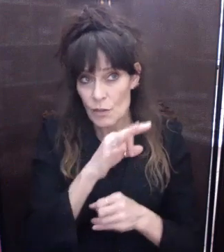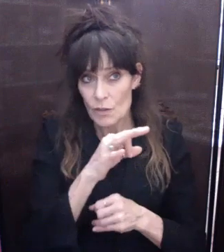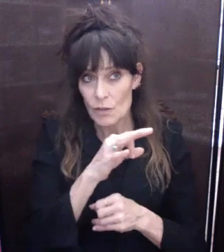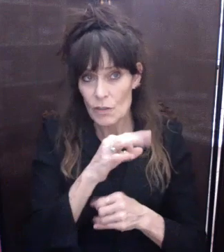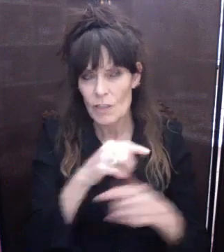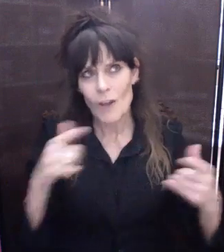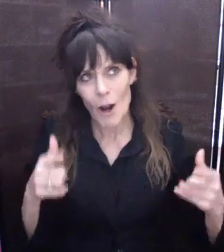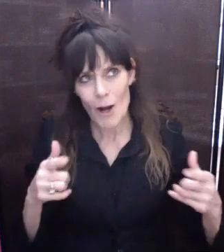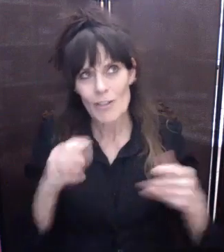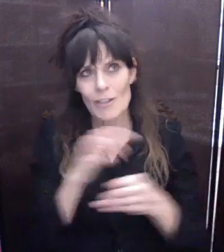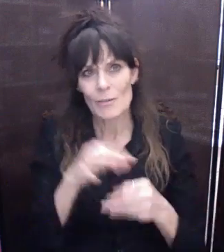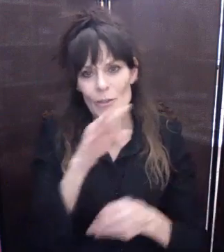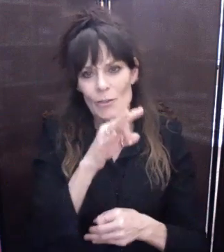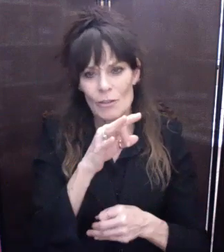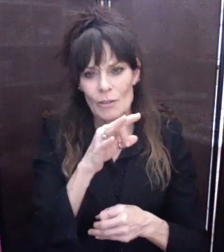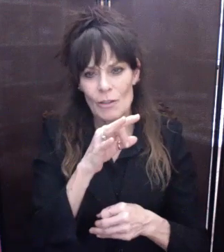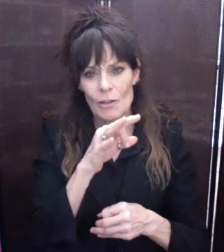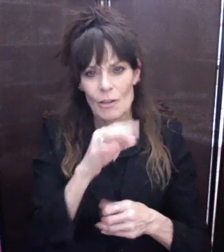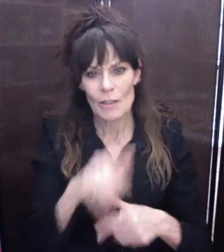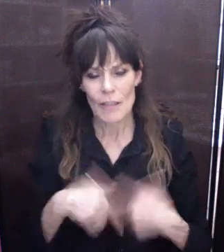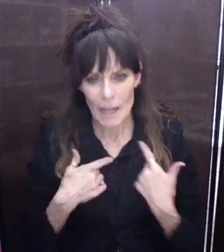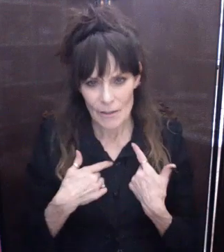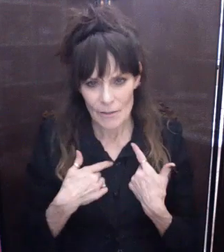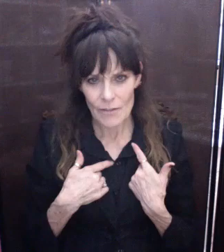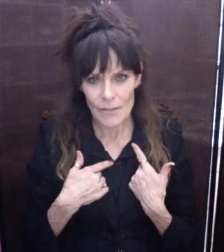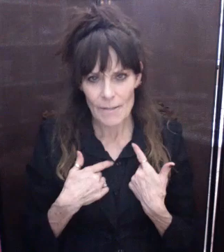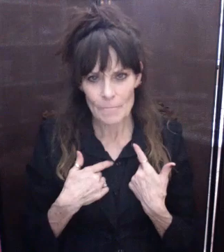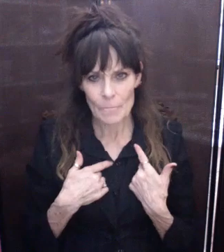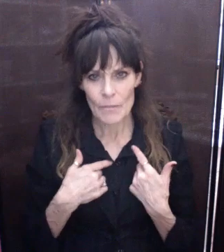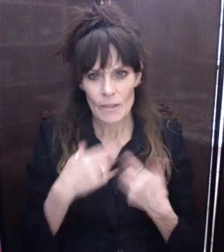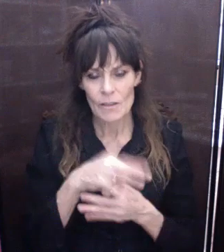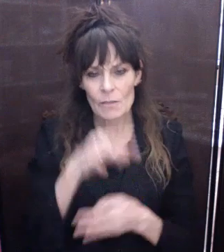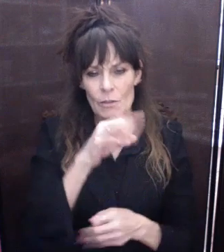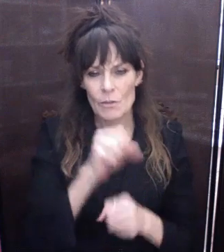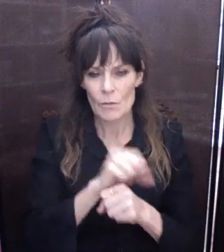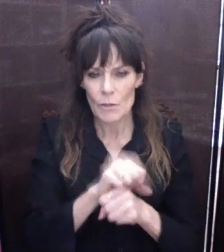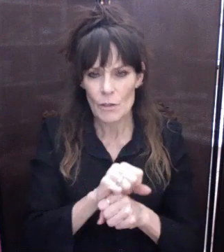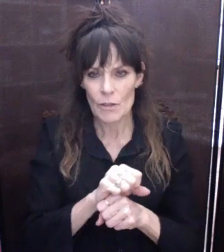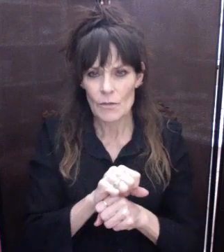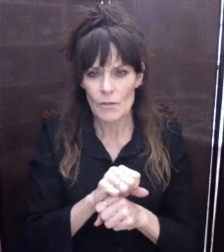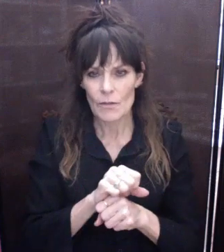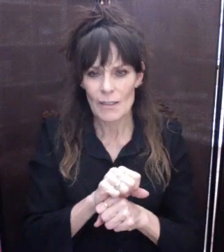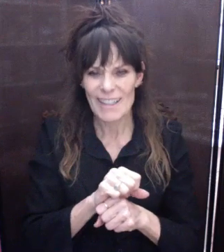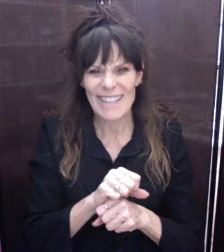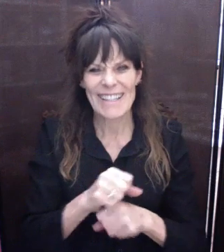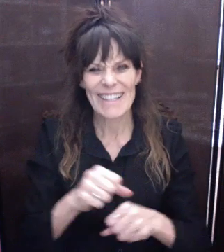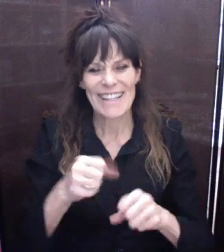work and life with spiritual work and self-sacrifice for others, he could not survive the